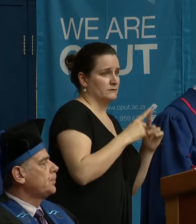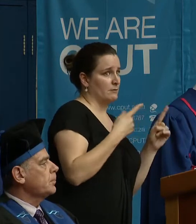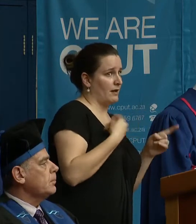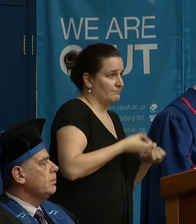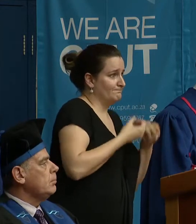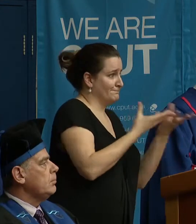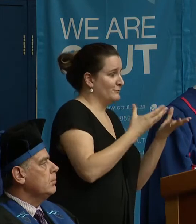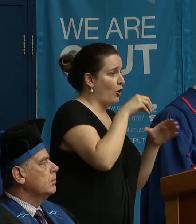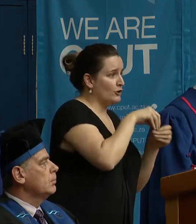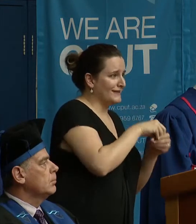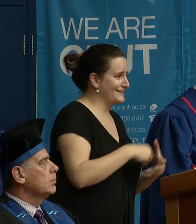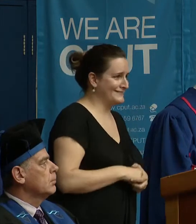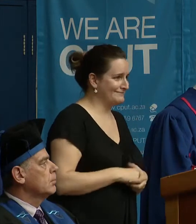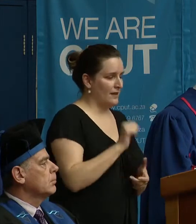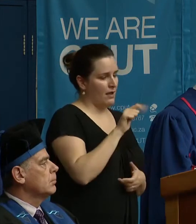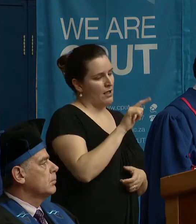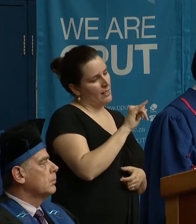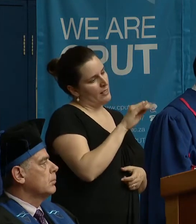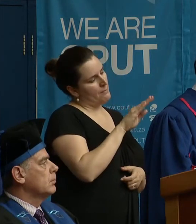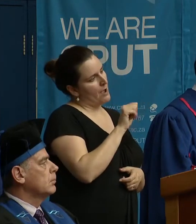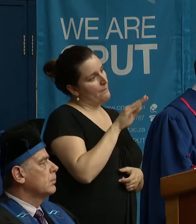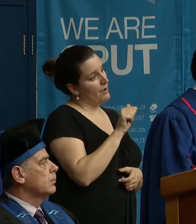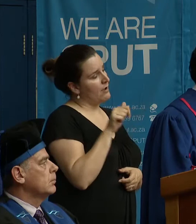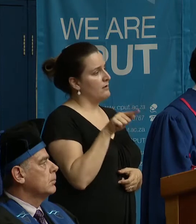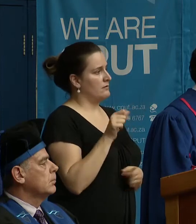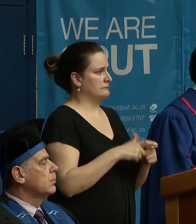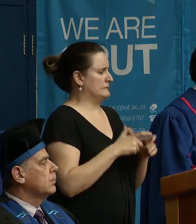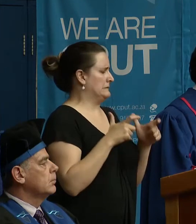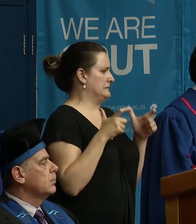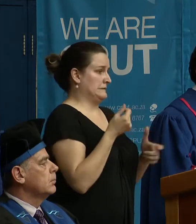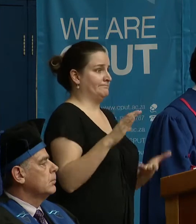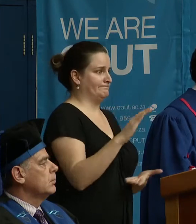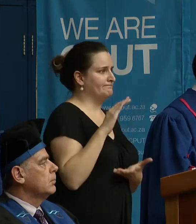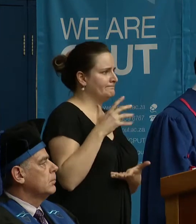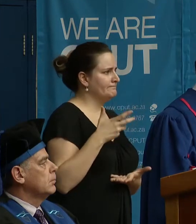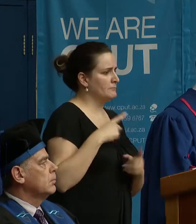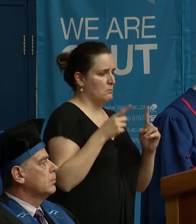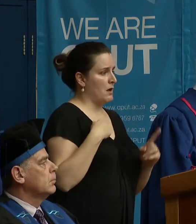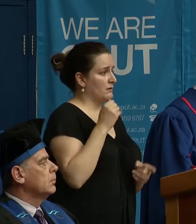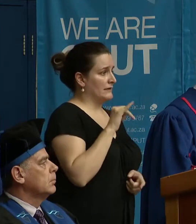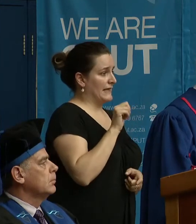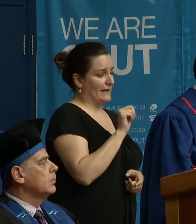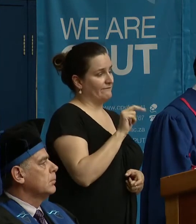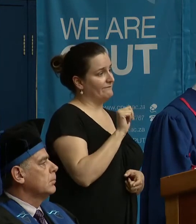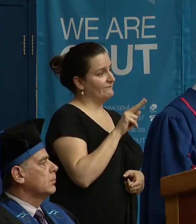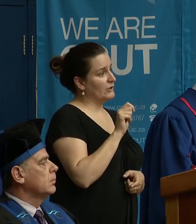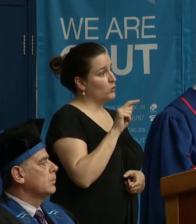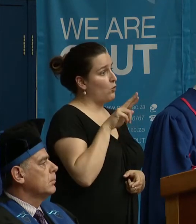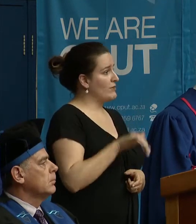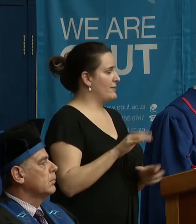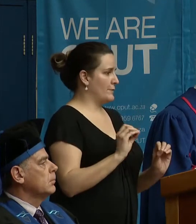content. Alibaba is the world's most valuable retailer, and it has no inventory. And